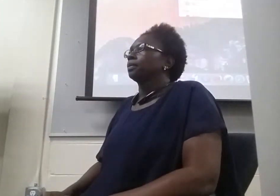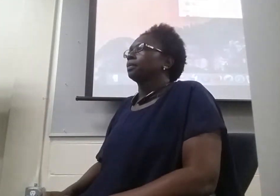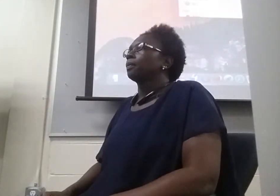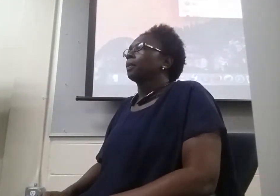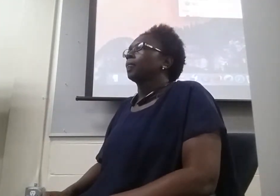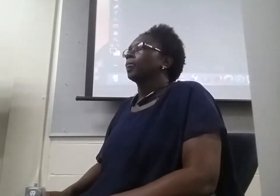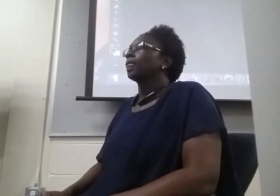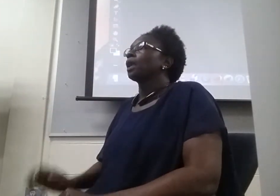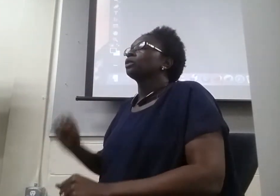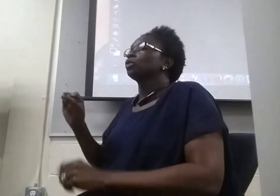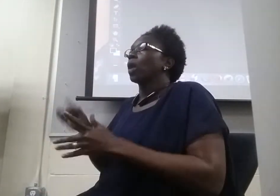start with these.